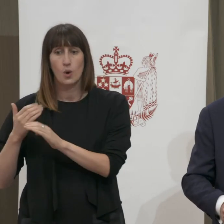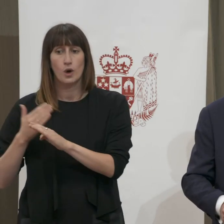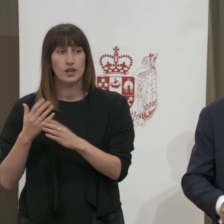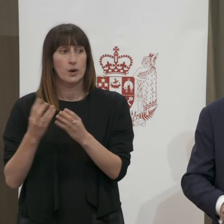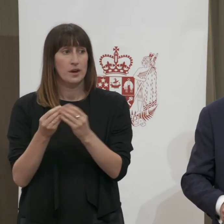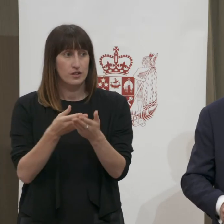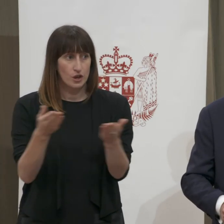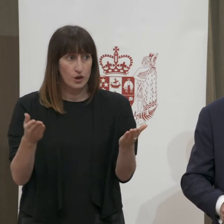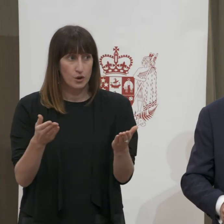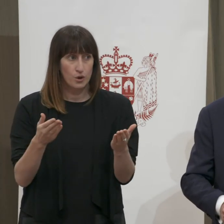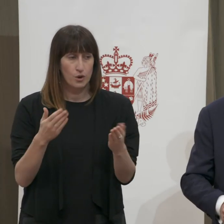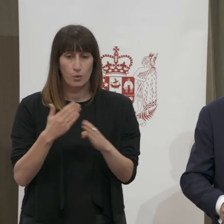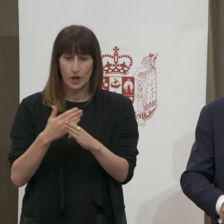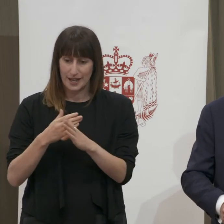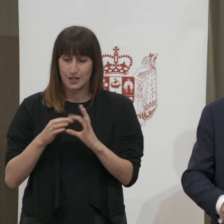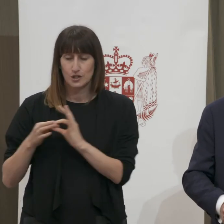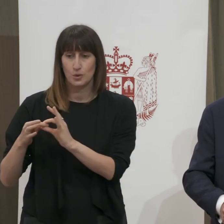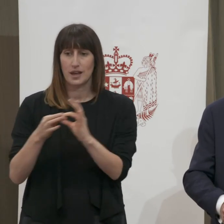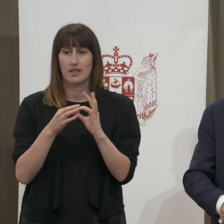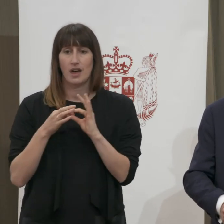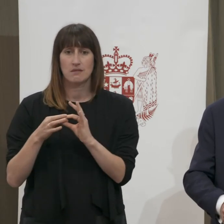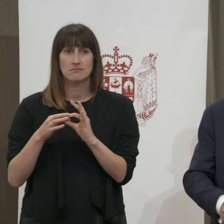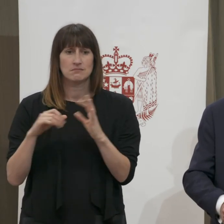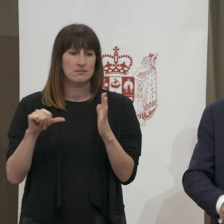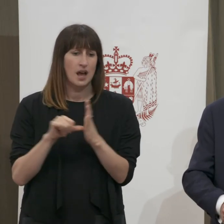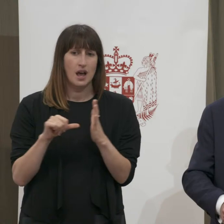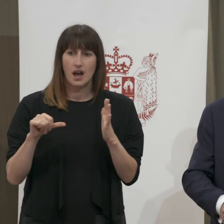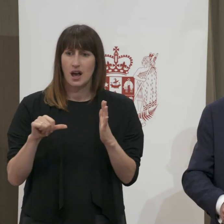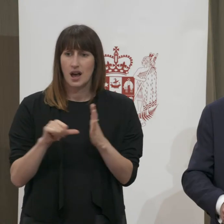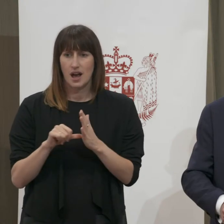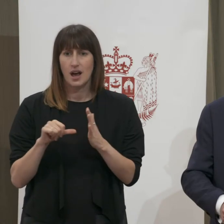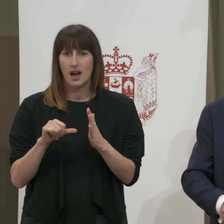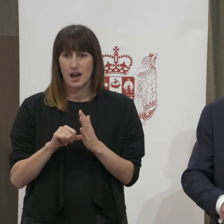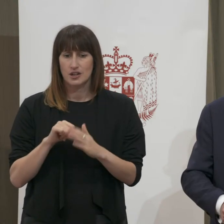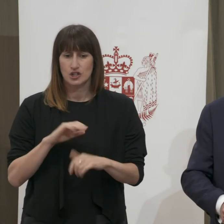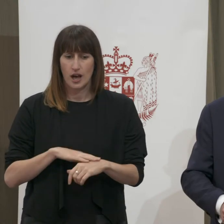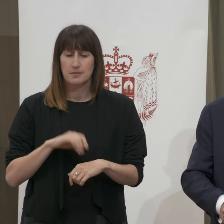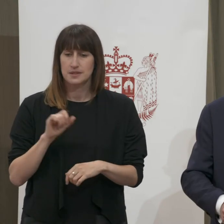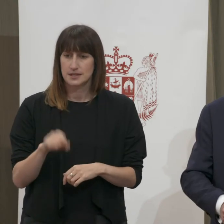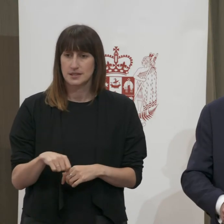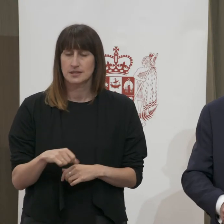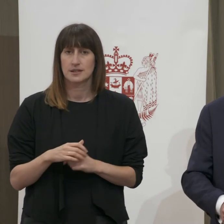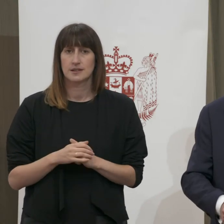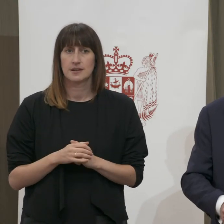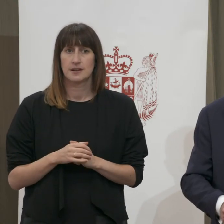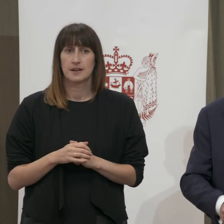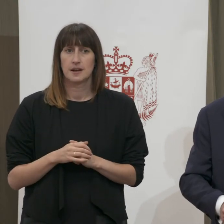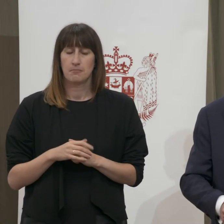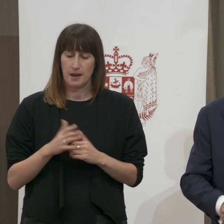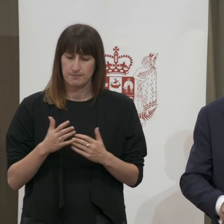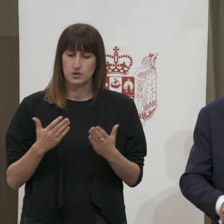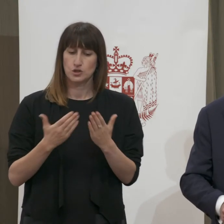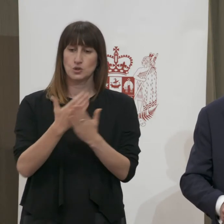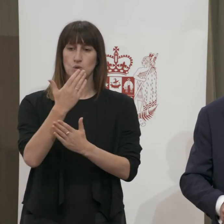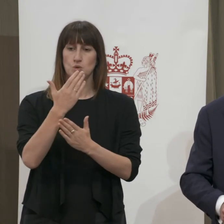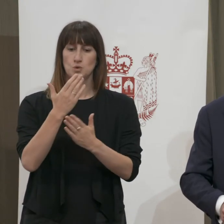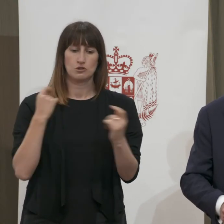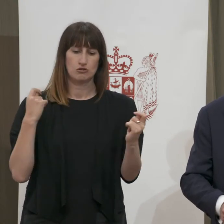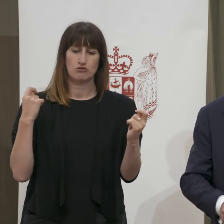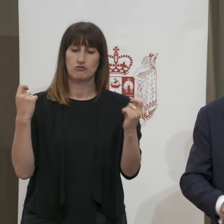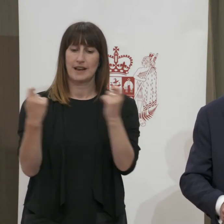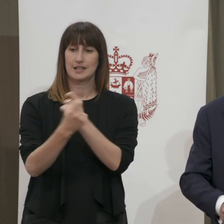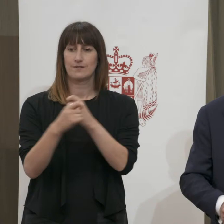together, through the hard times, to get to a new system, a transformed